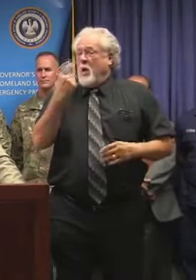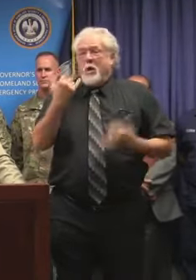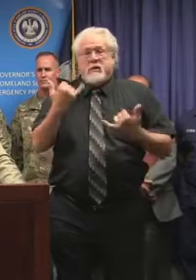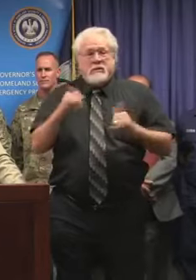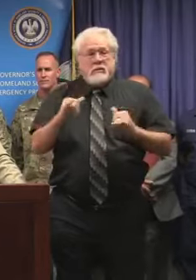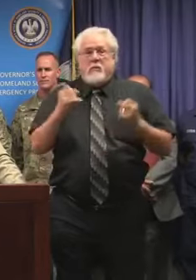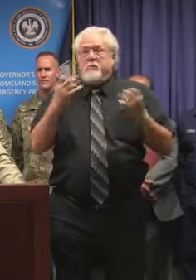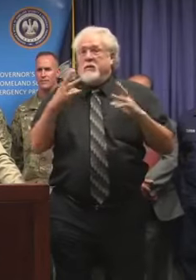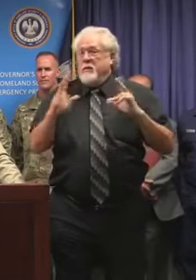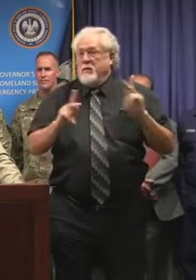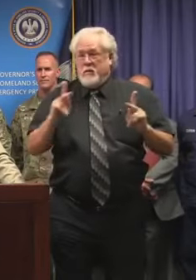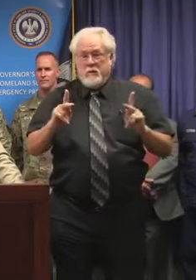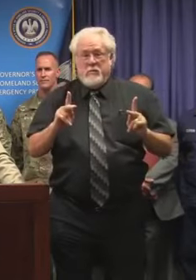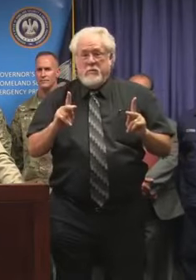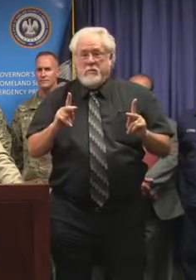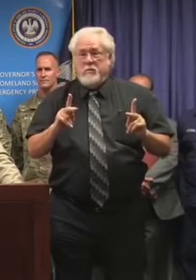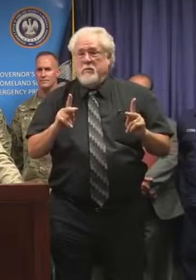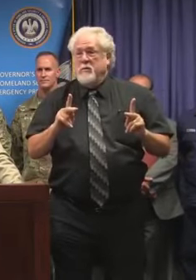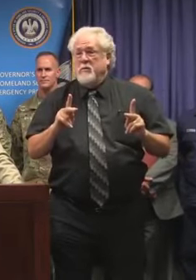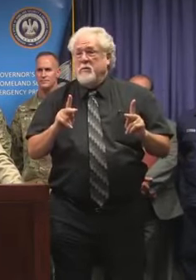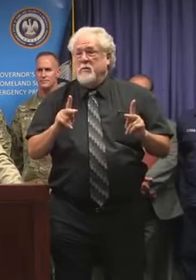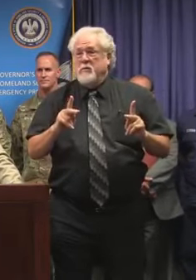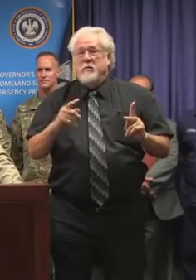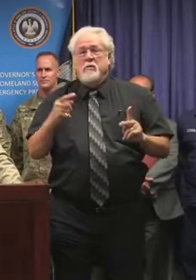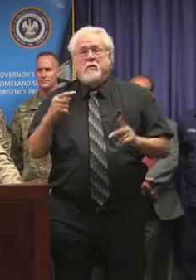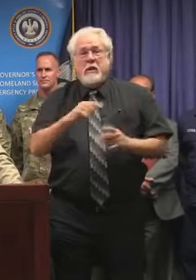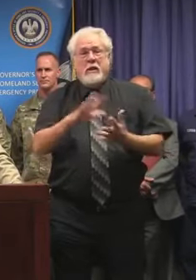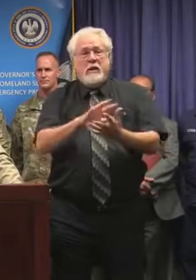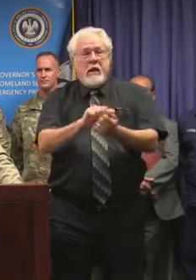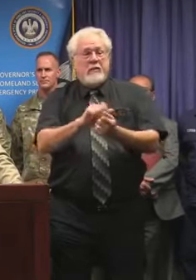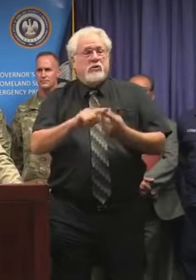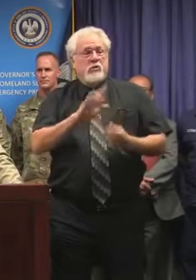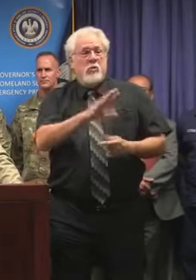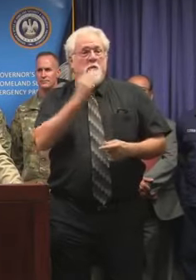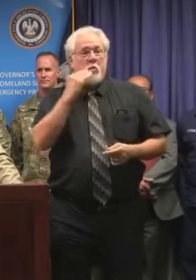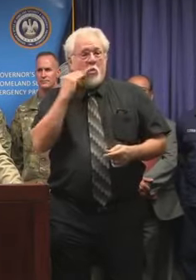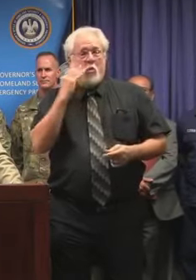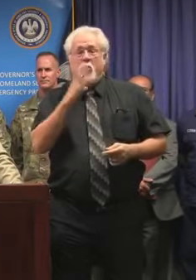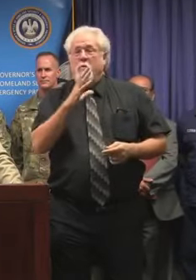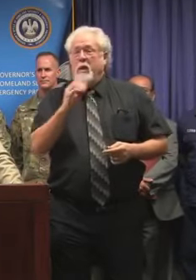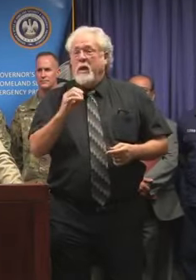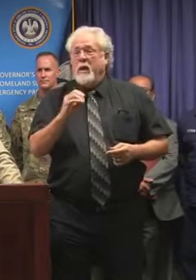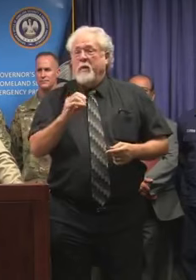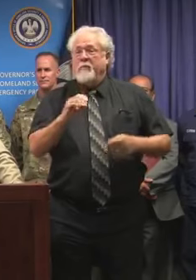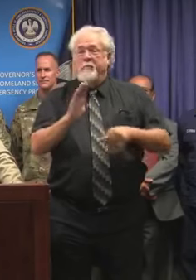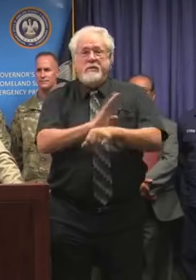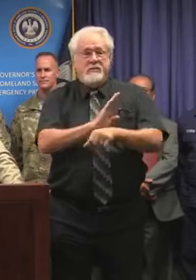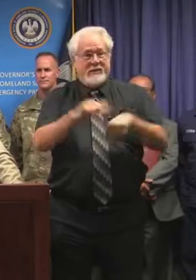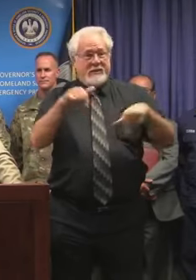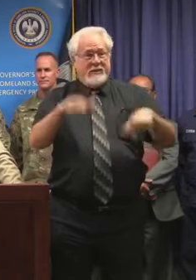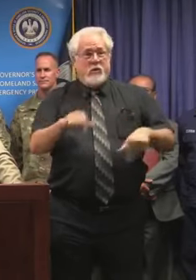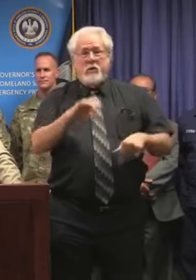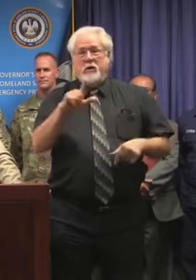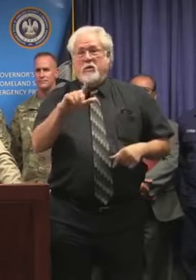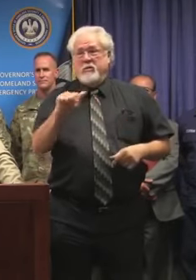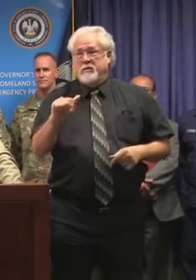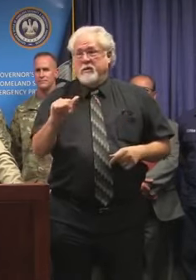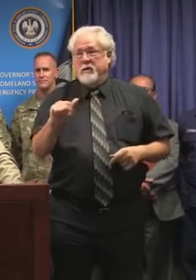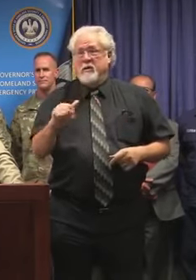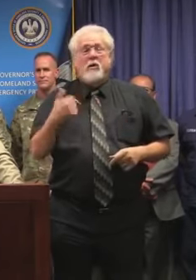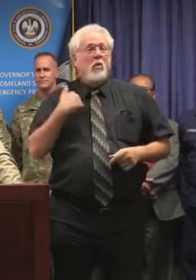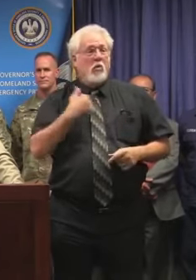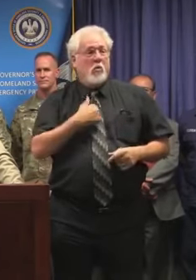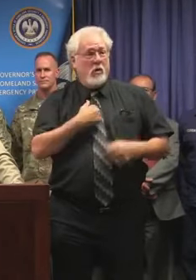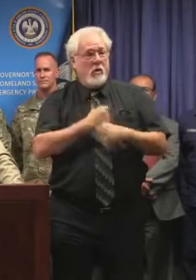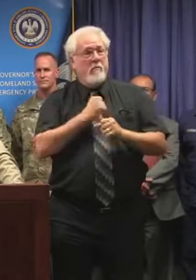lot of people who are sustaining damage to their homes and to their businesses here in Louisiana, and we're going to